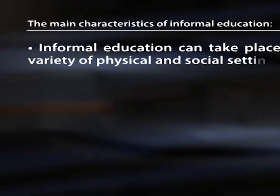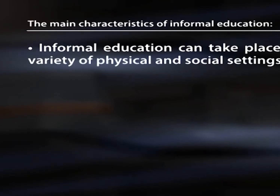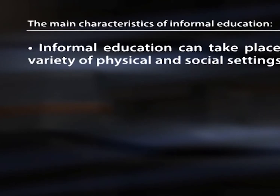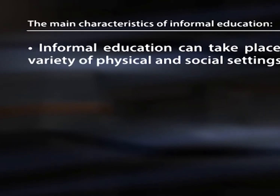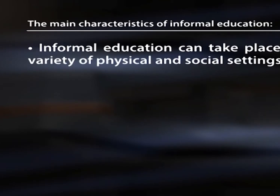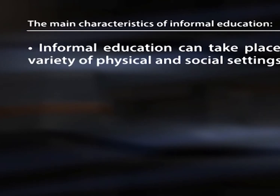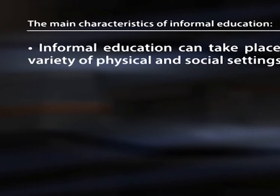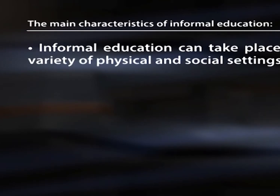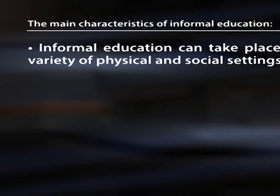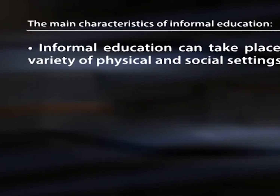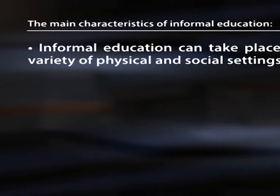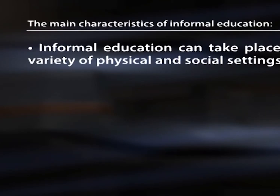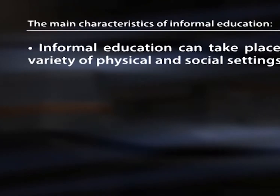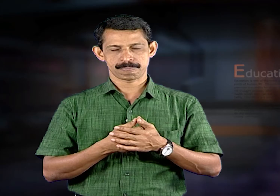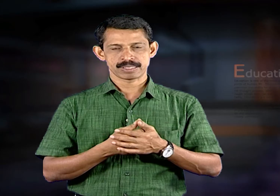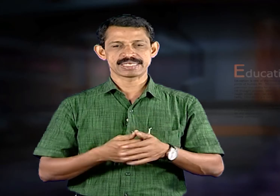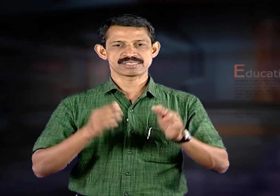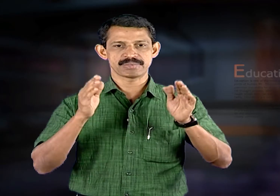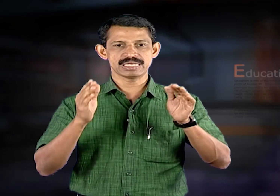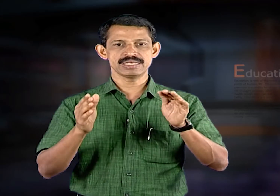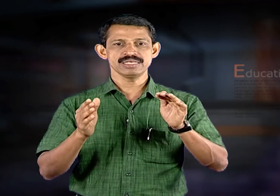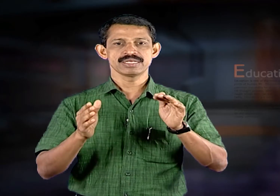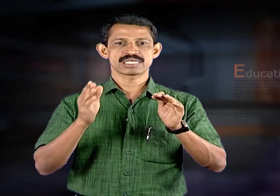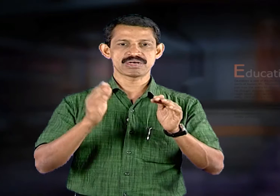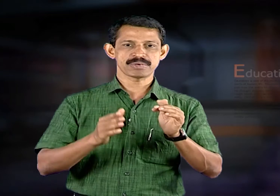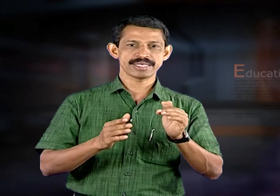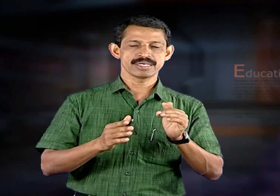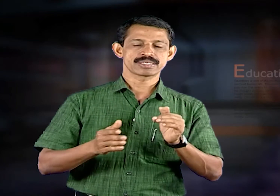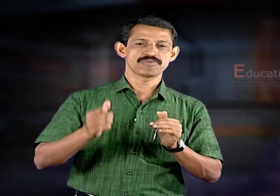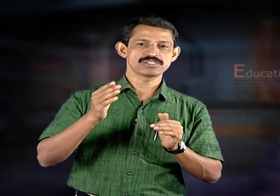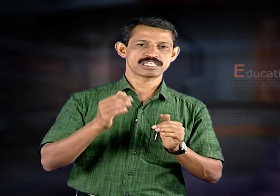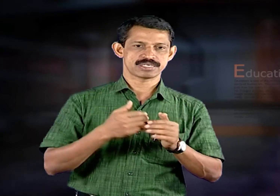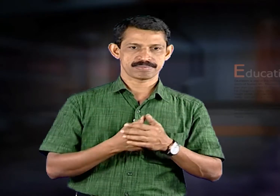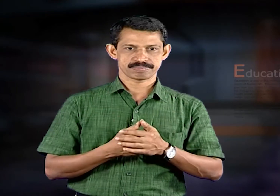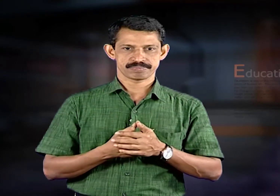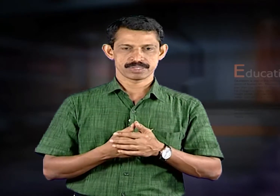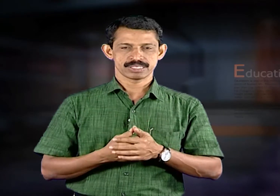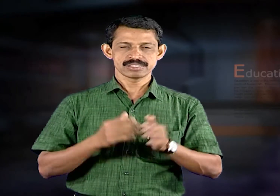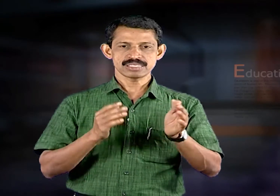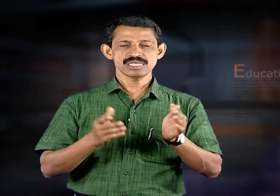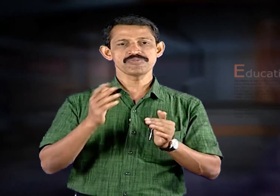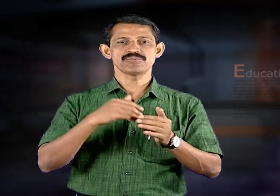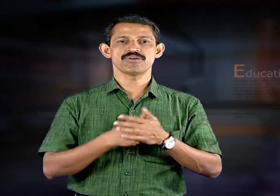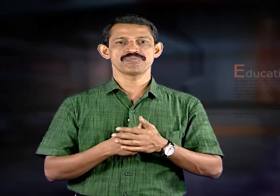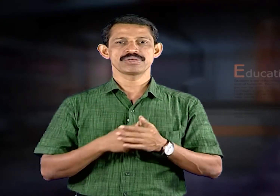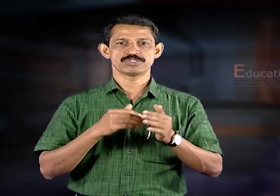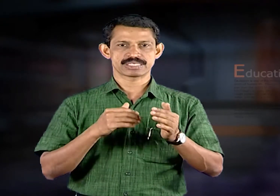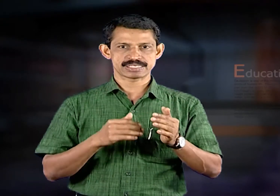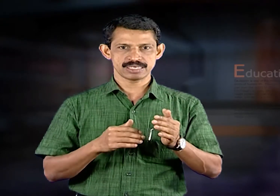of physical and social settings. It is mainly driven by conversation. In such a form of education,